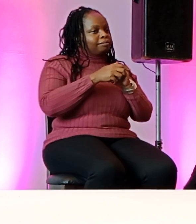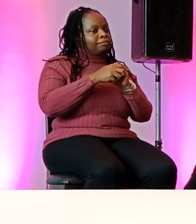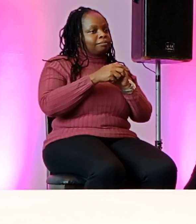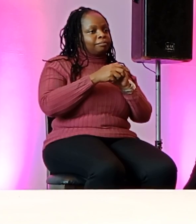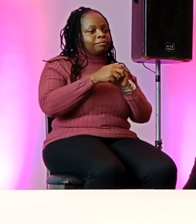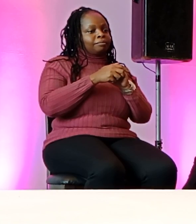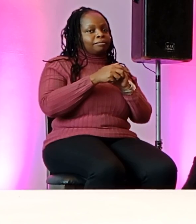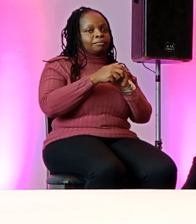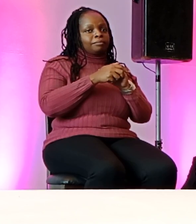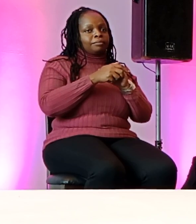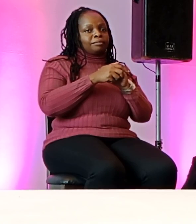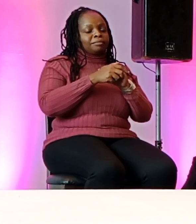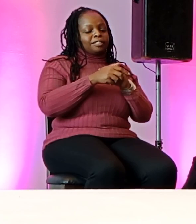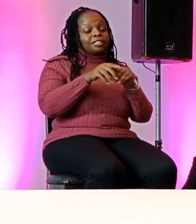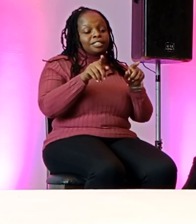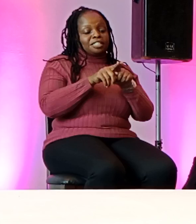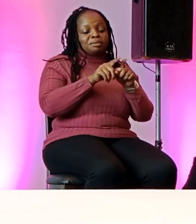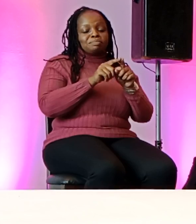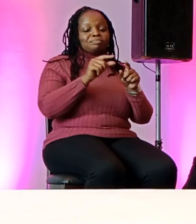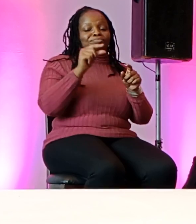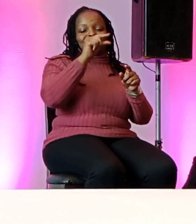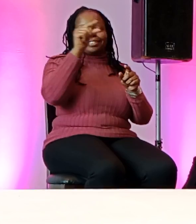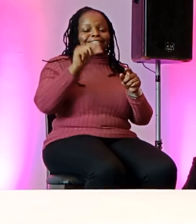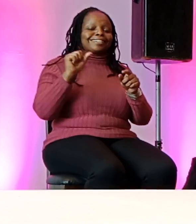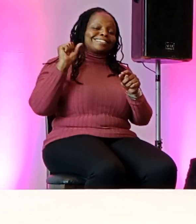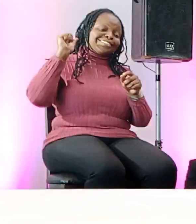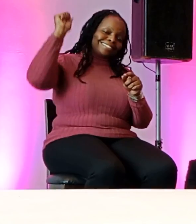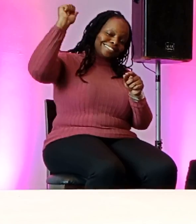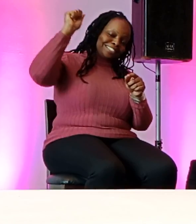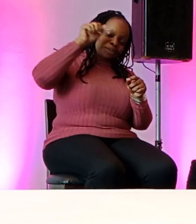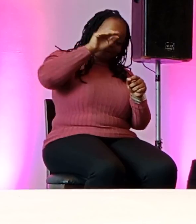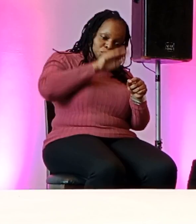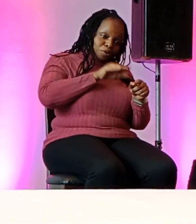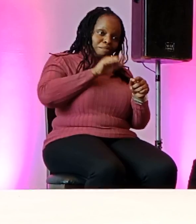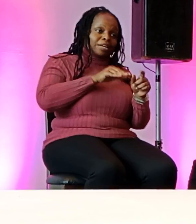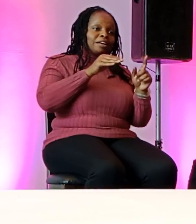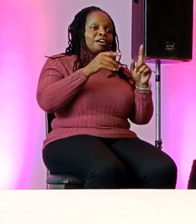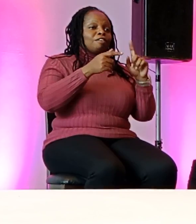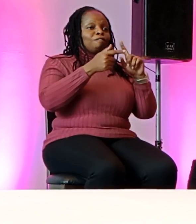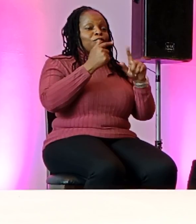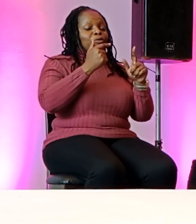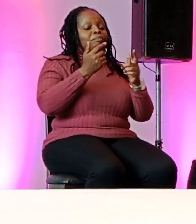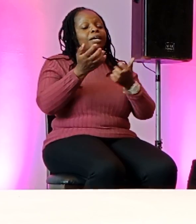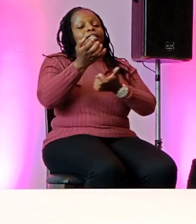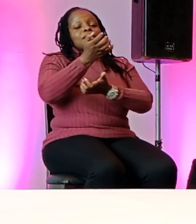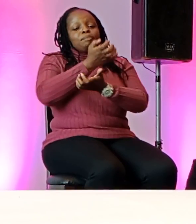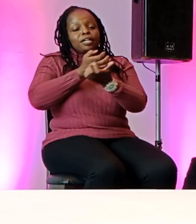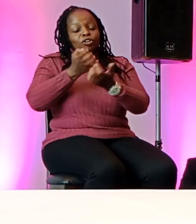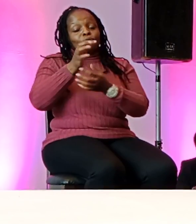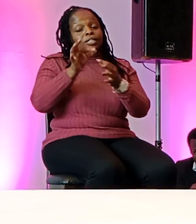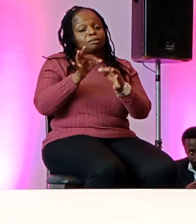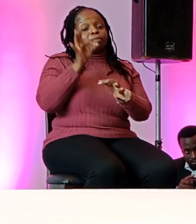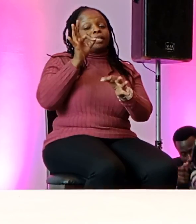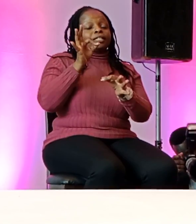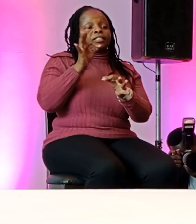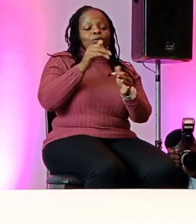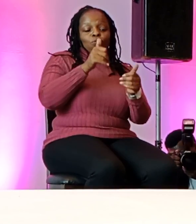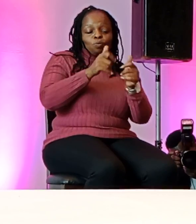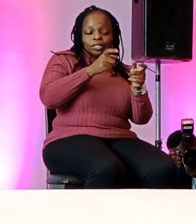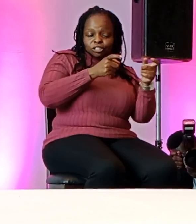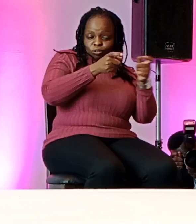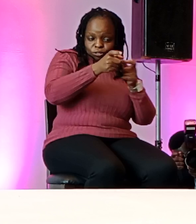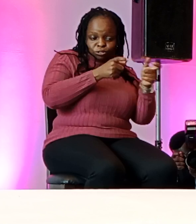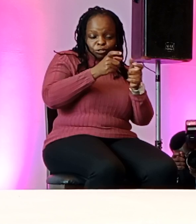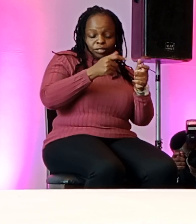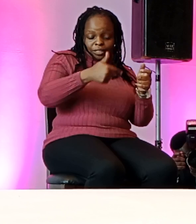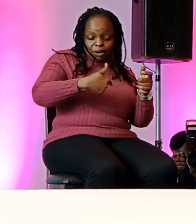of our Gen Z women, from the entrepreneurial spirit that drives our